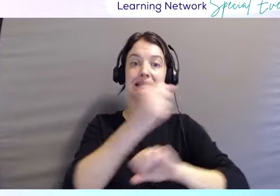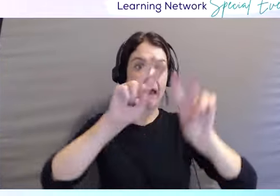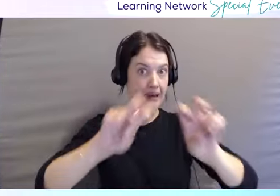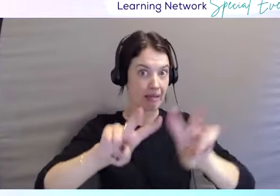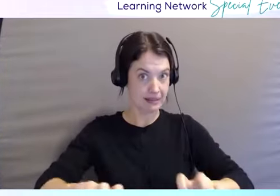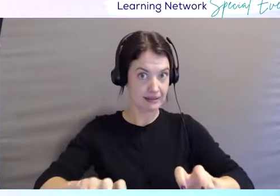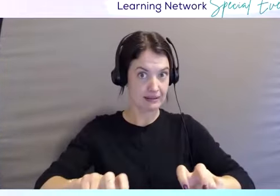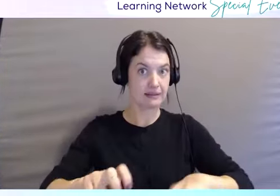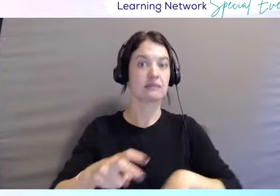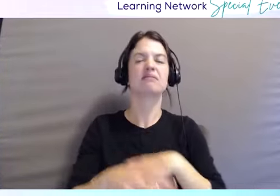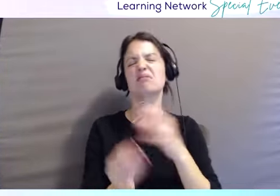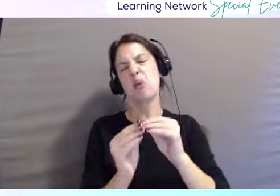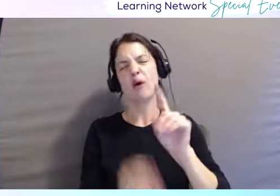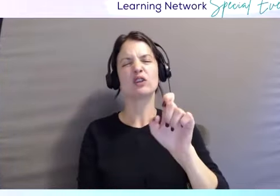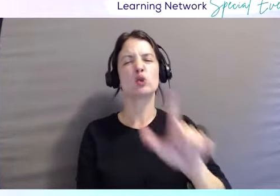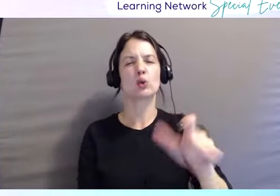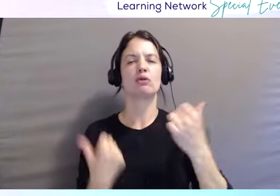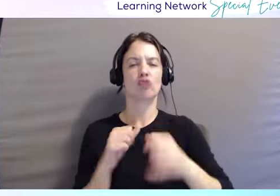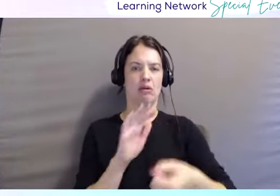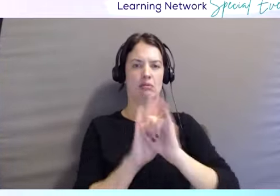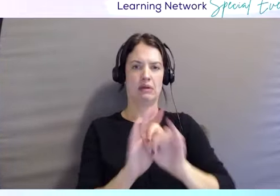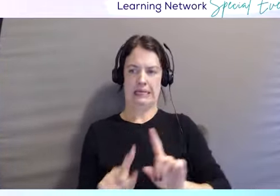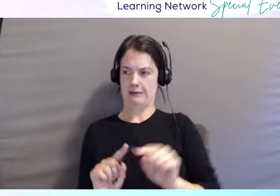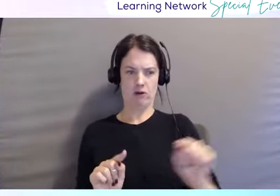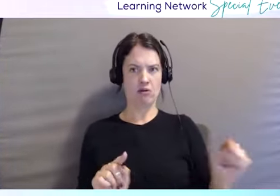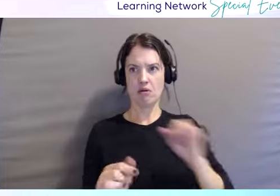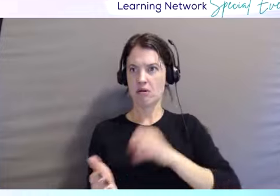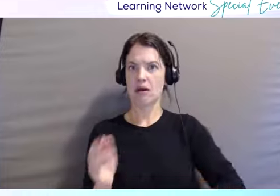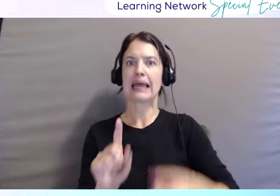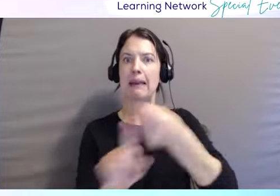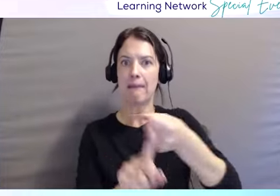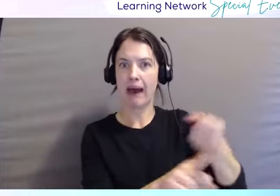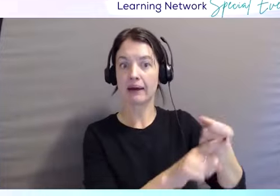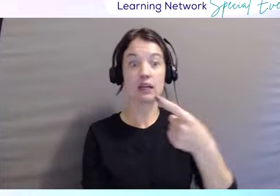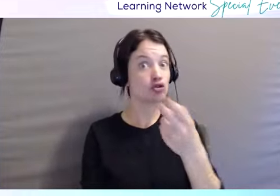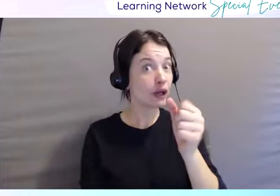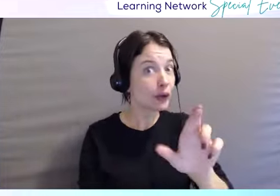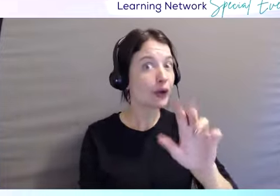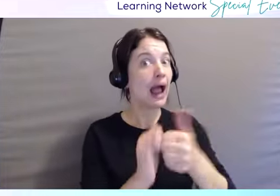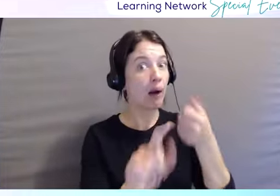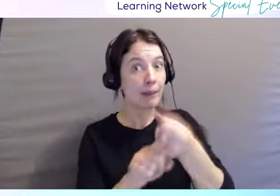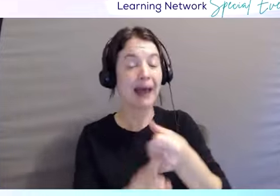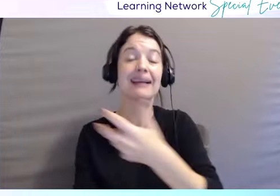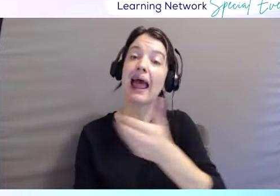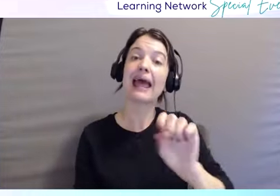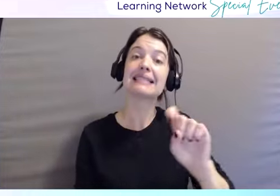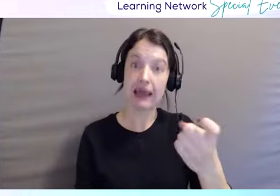identify all the differential impacts of gender and sex on men, women,